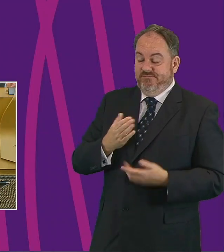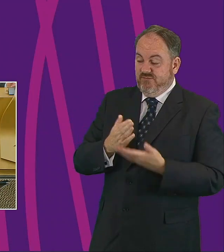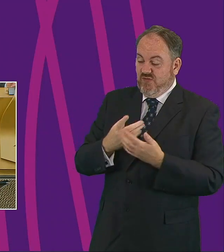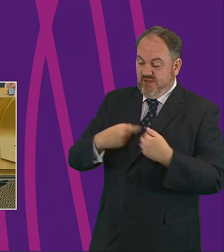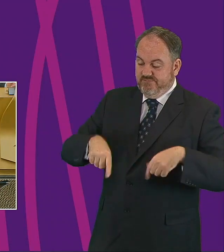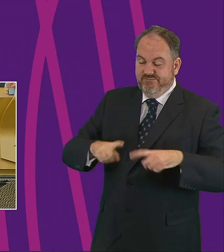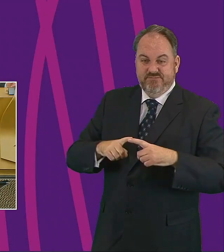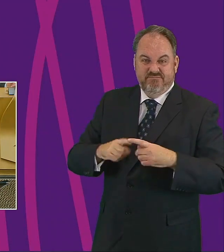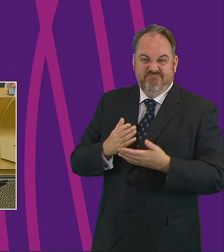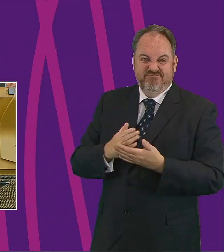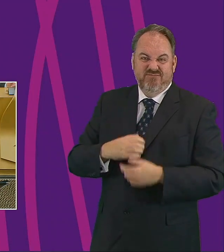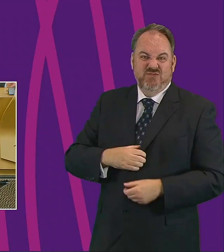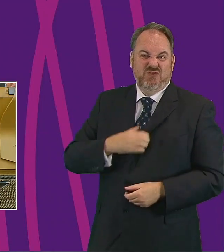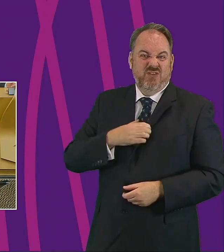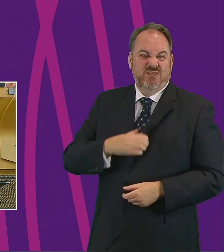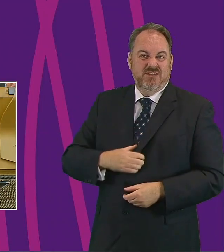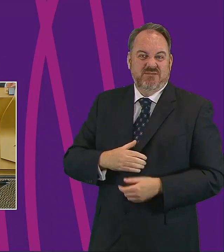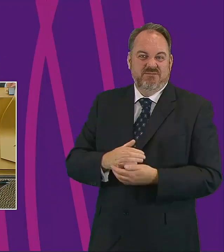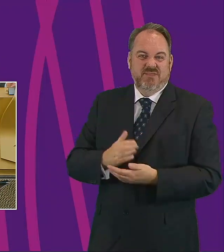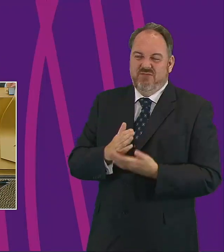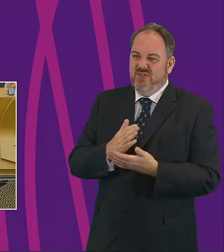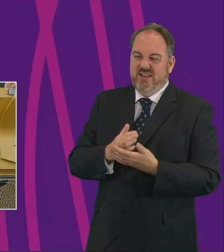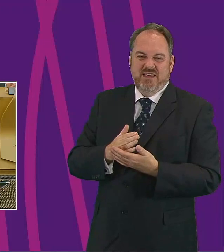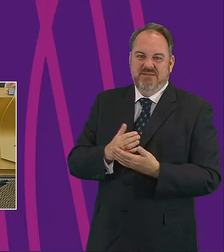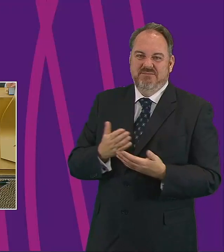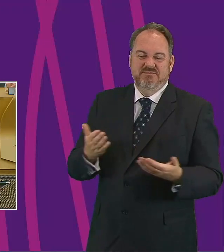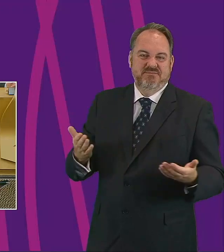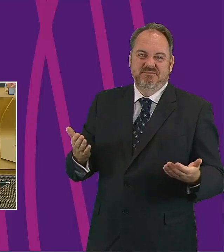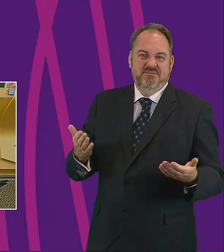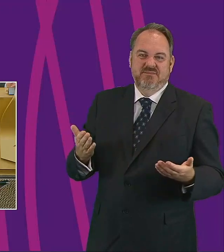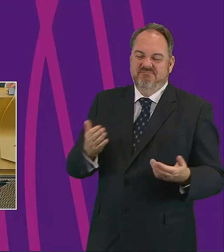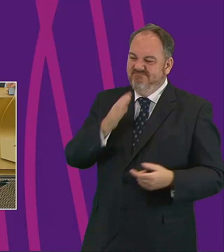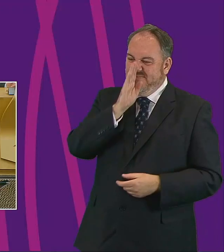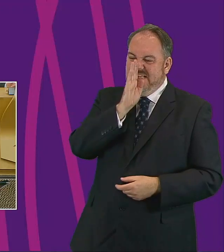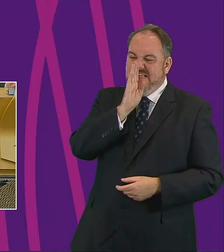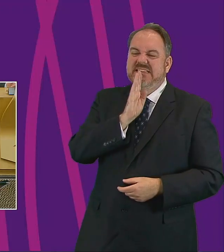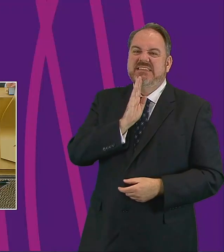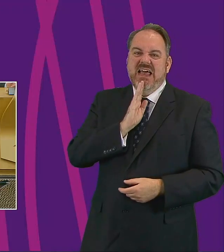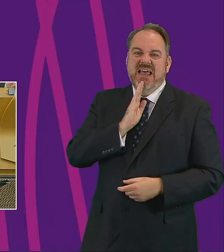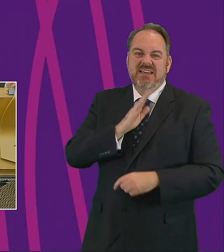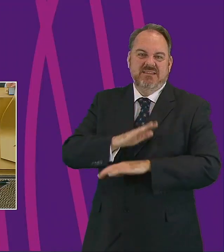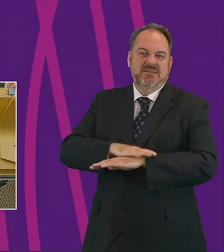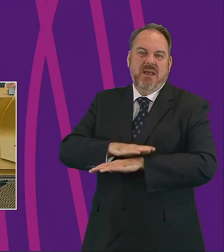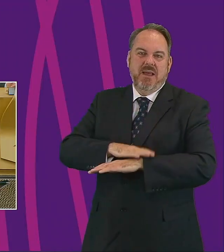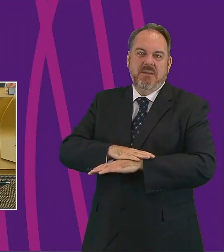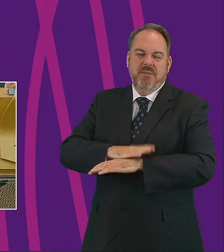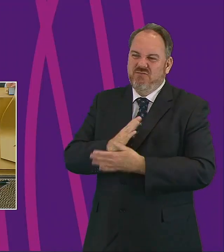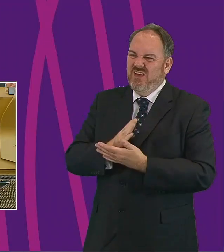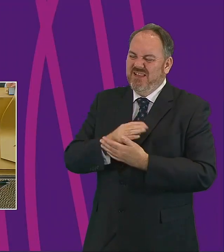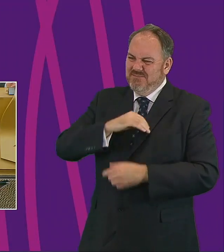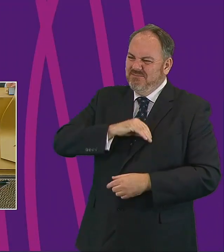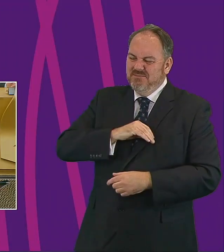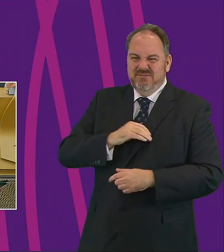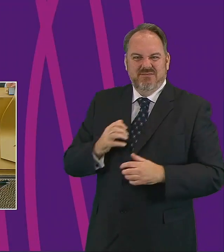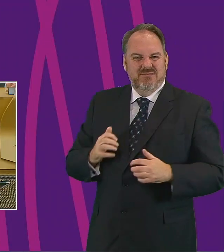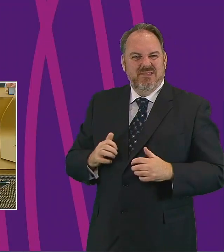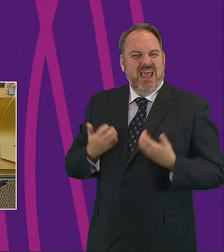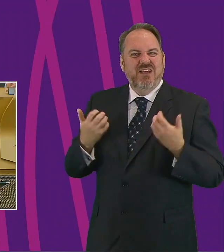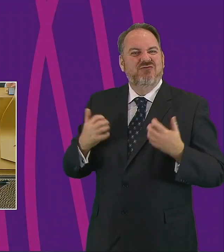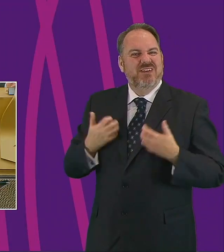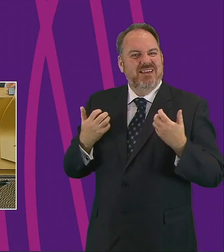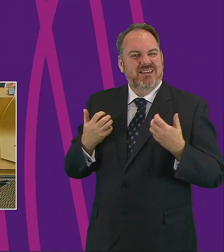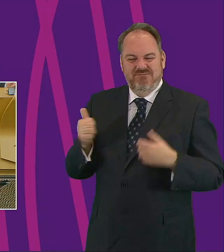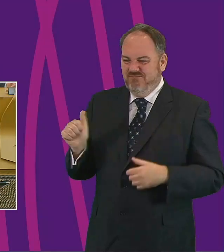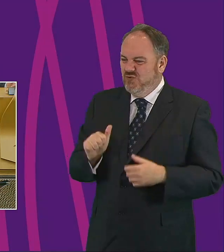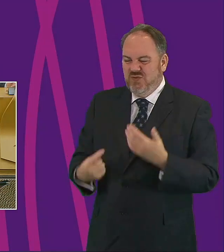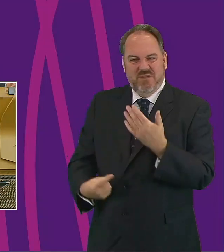across this country, I find myself consumed with sadness, but also with real anger at the death of